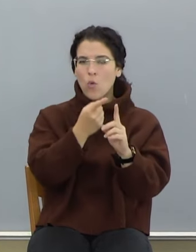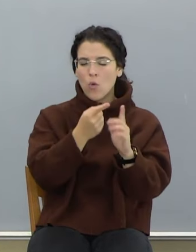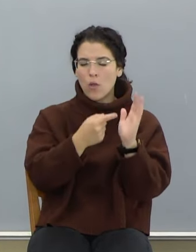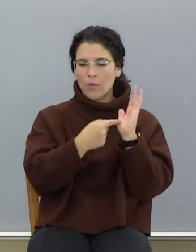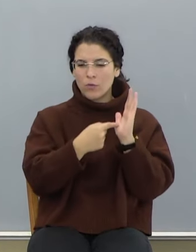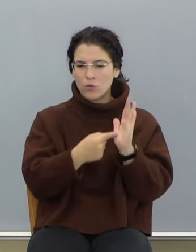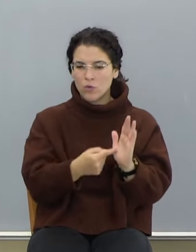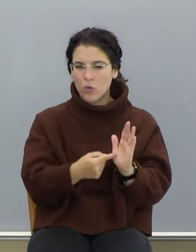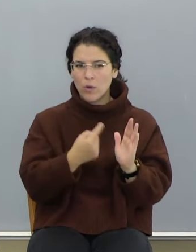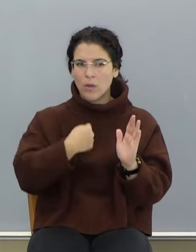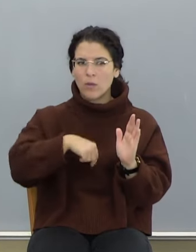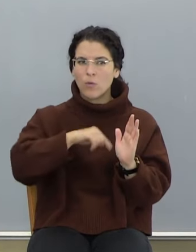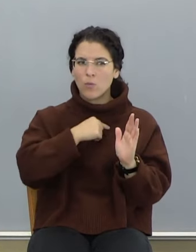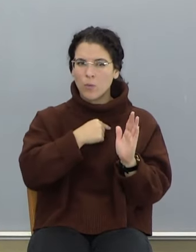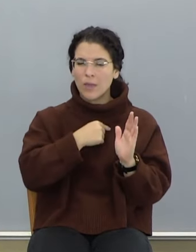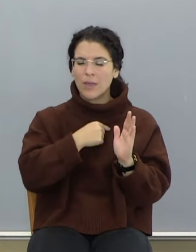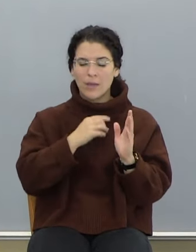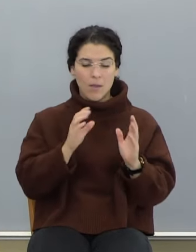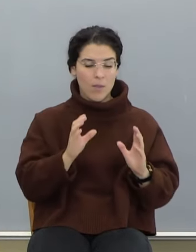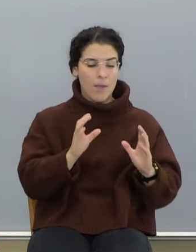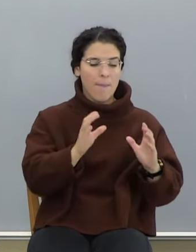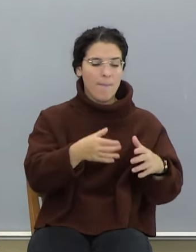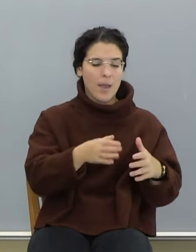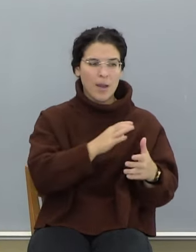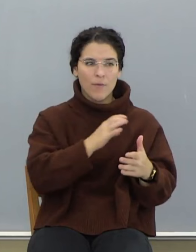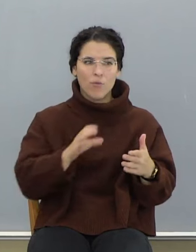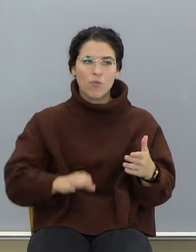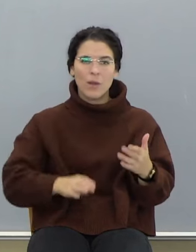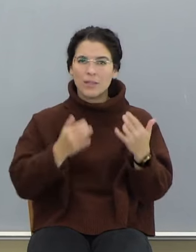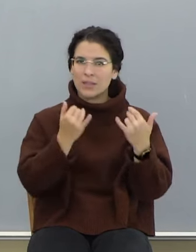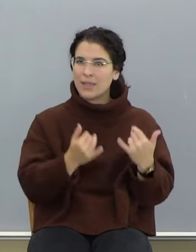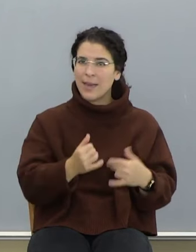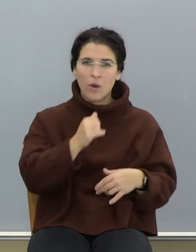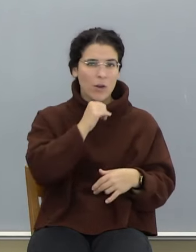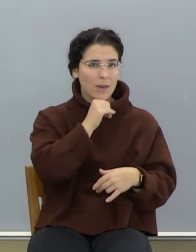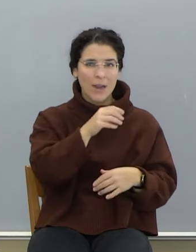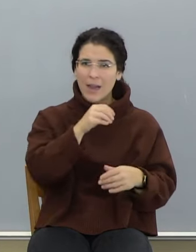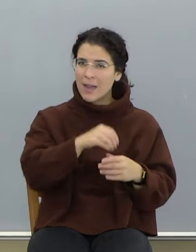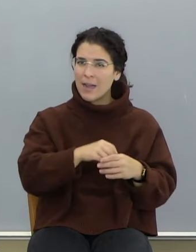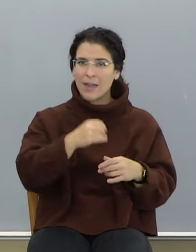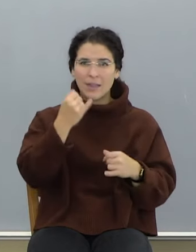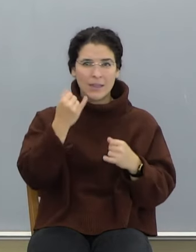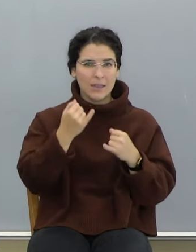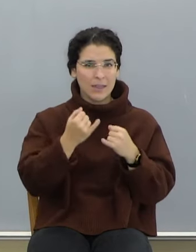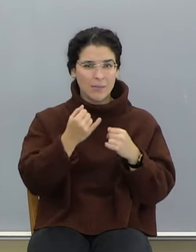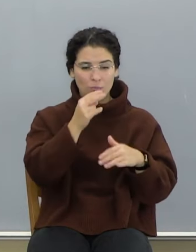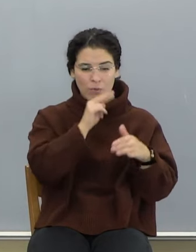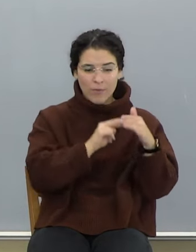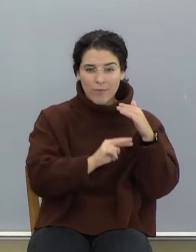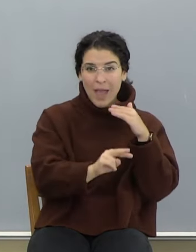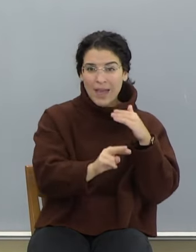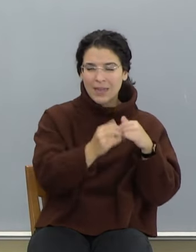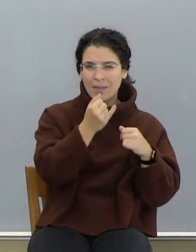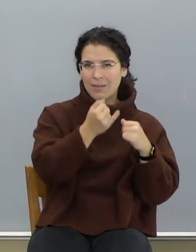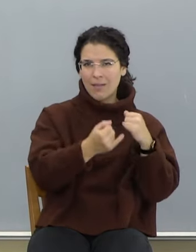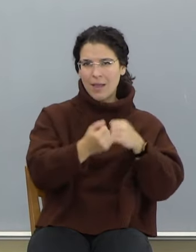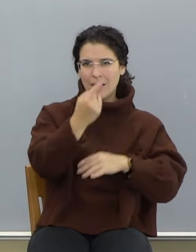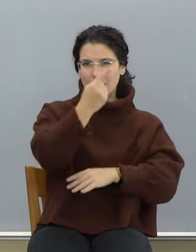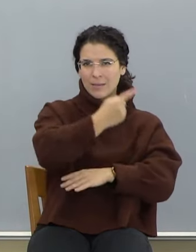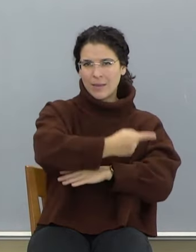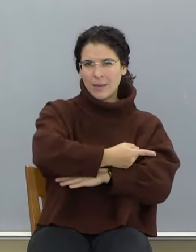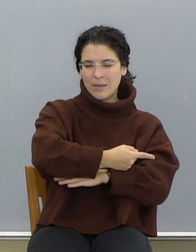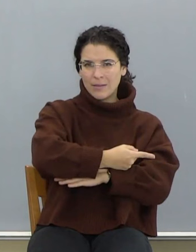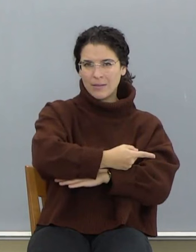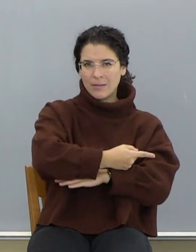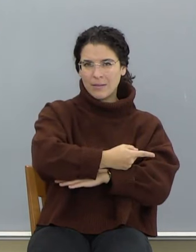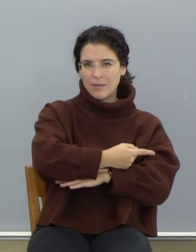demonstrating we, the body of Christ, today are not in the prophetic last days. And